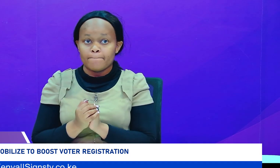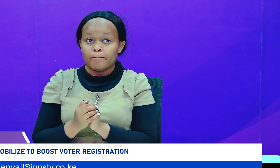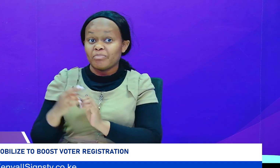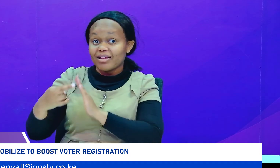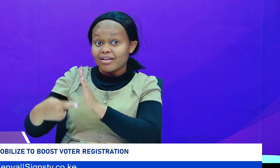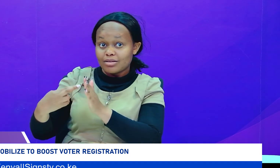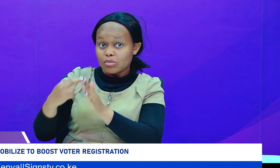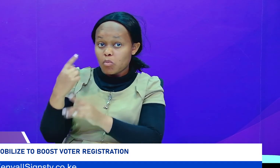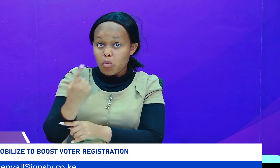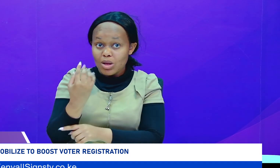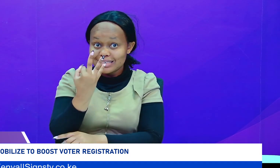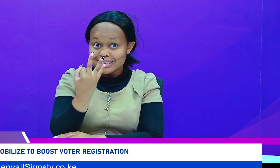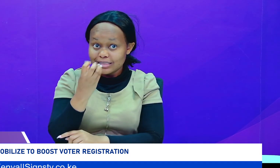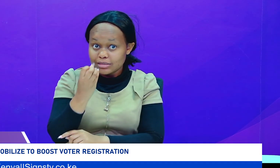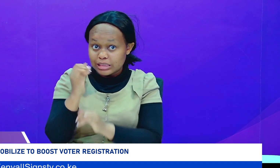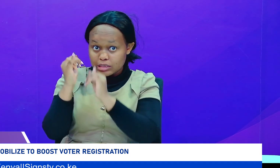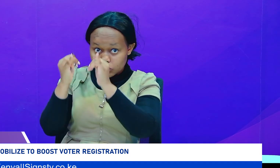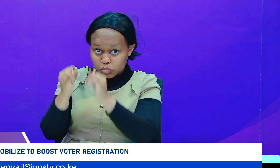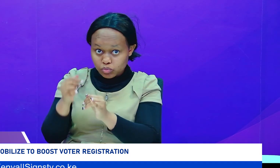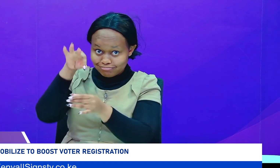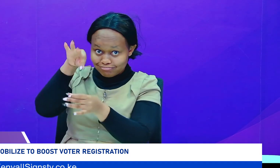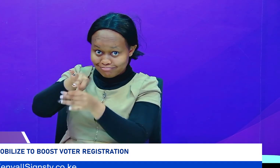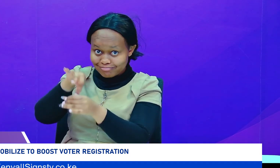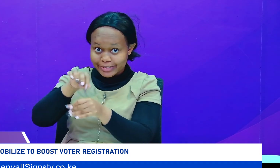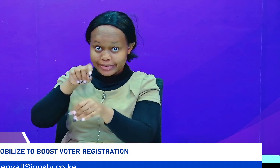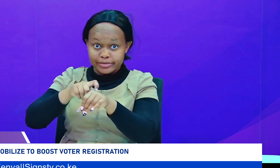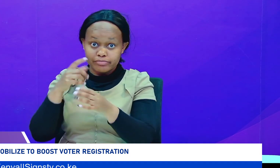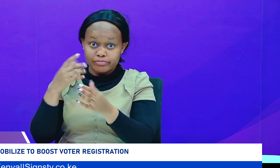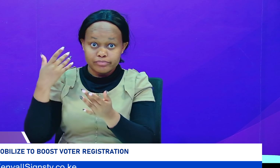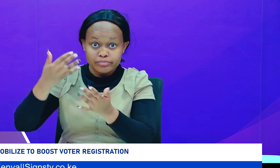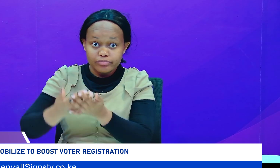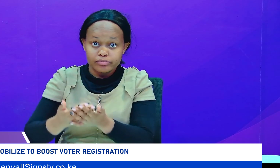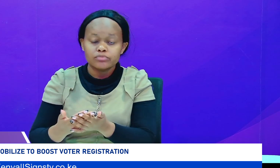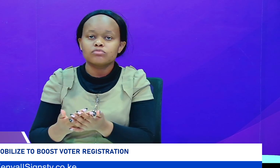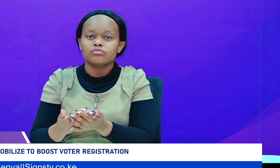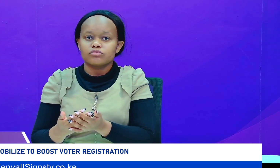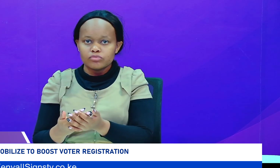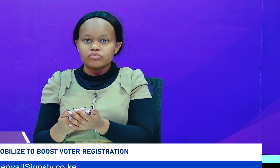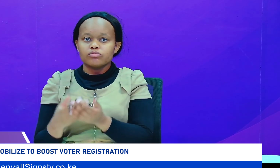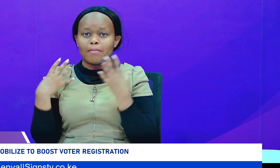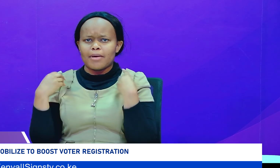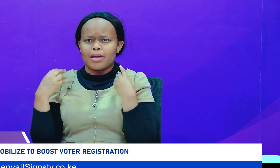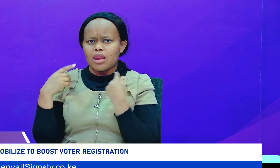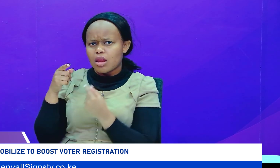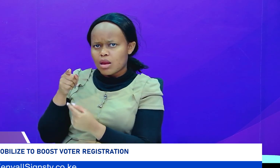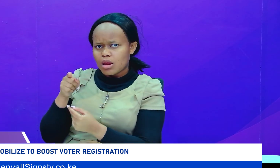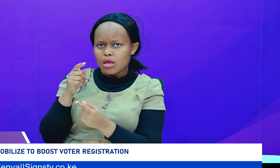that the county has recorded only 30 new voters since the exercise began earlier this